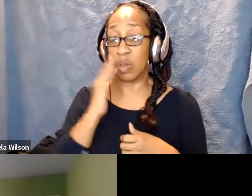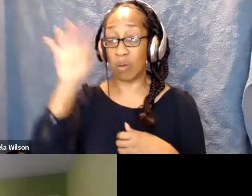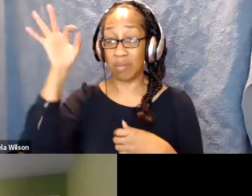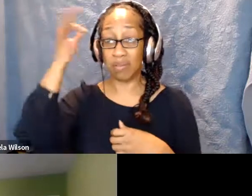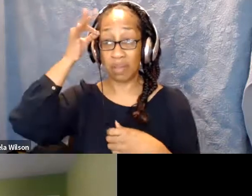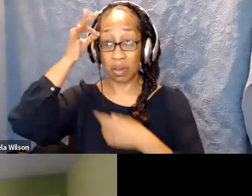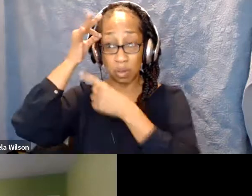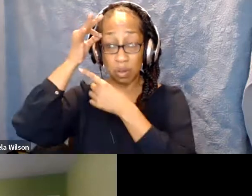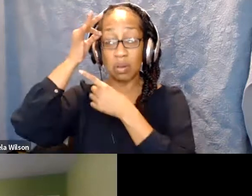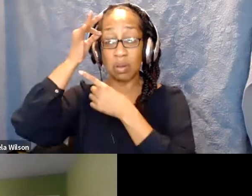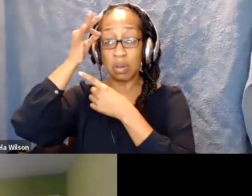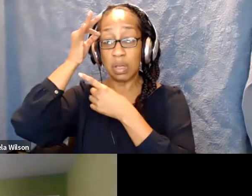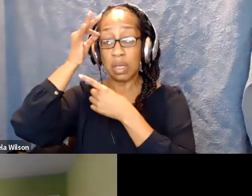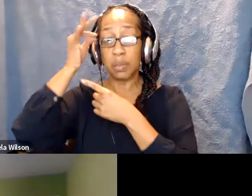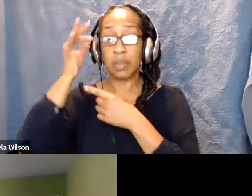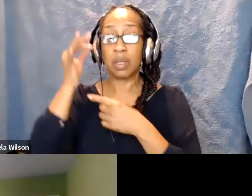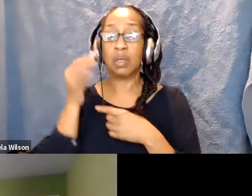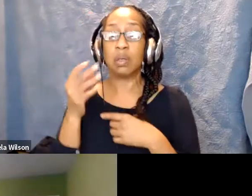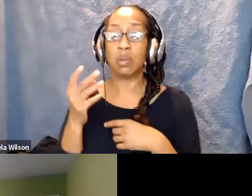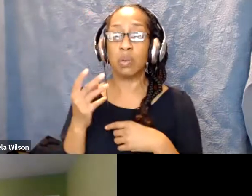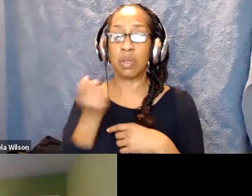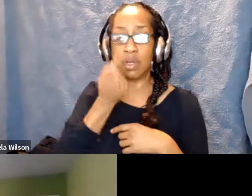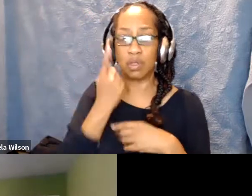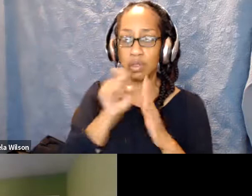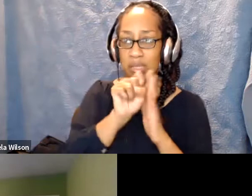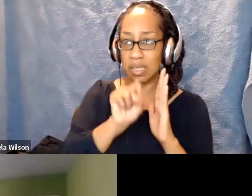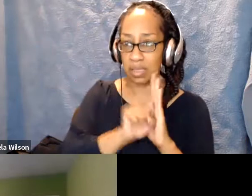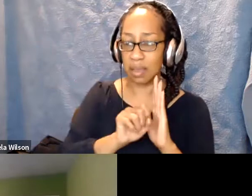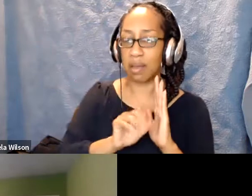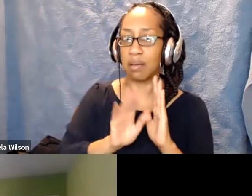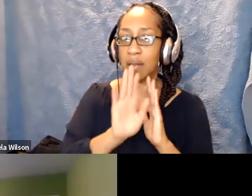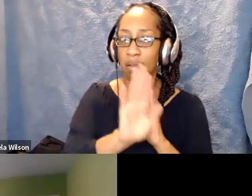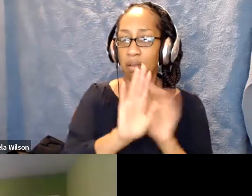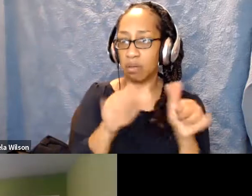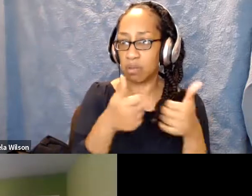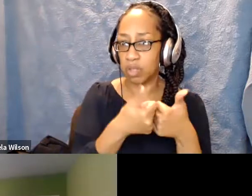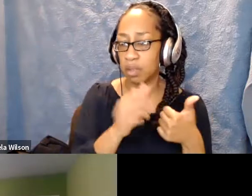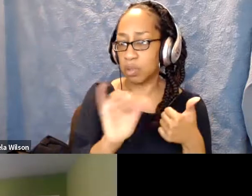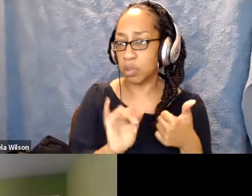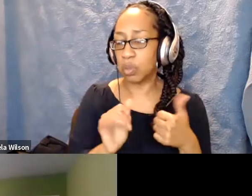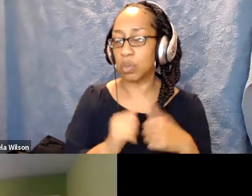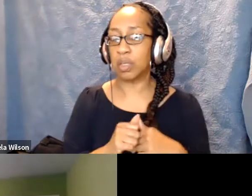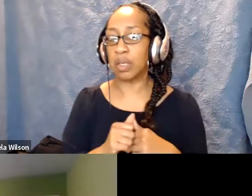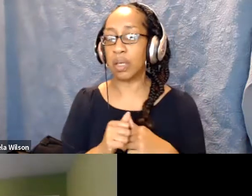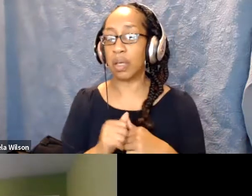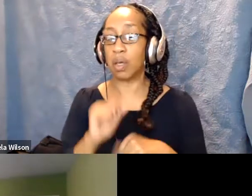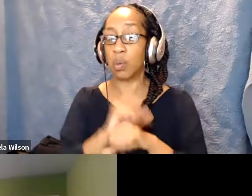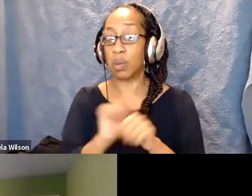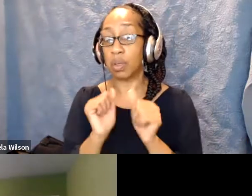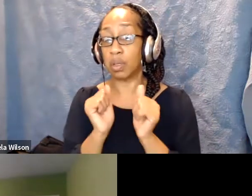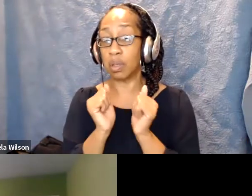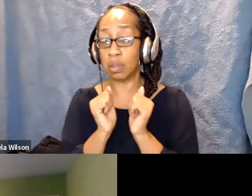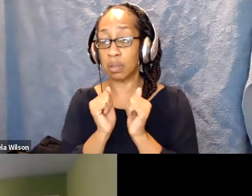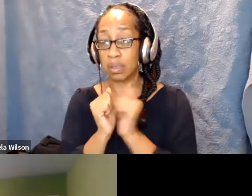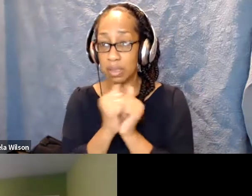but that's mirrored at the local level. But what I want to say today, and hopefully in modeling with our colleagues here, that it can be done.